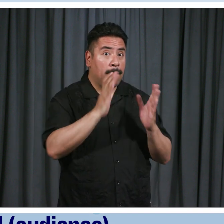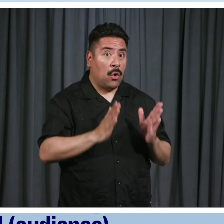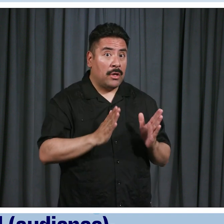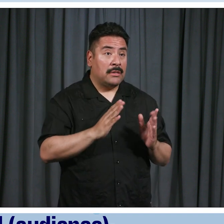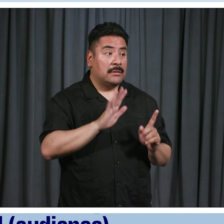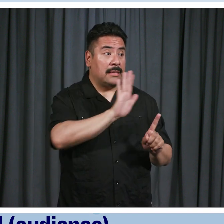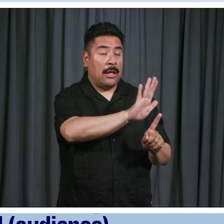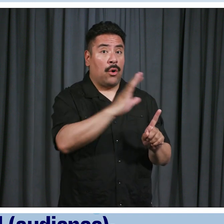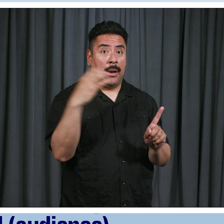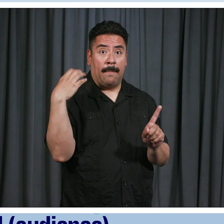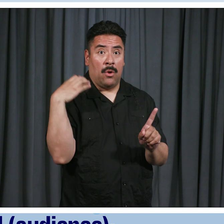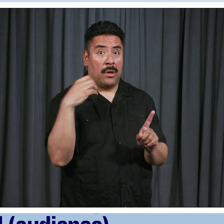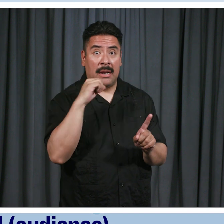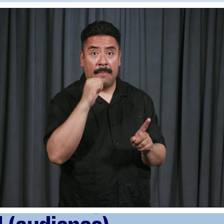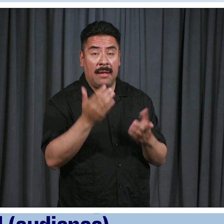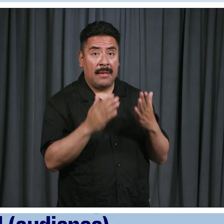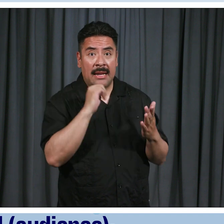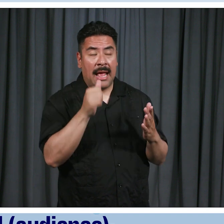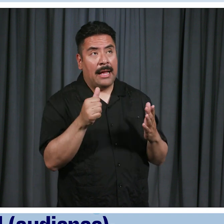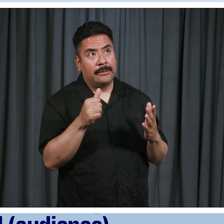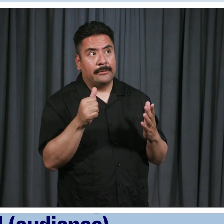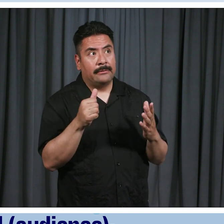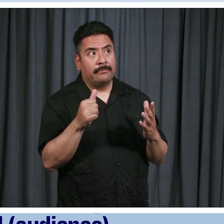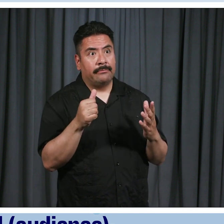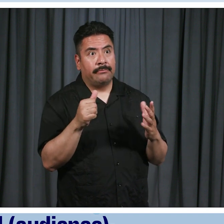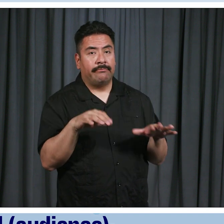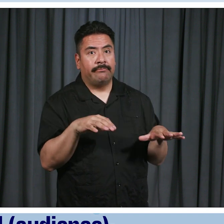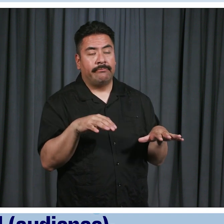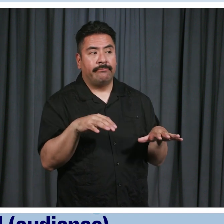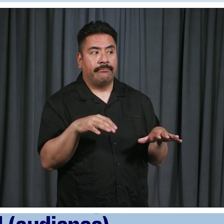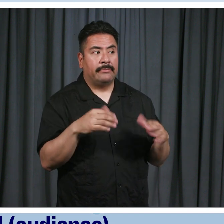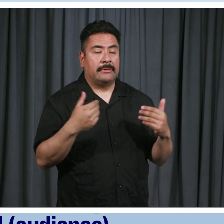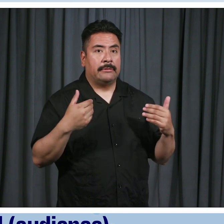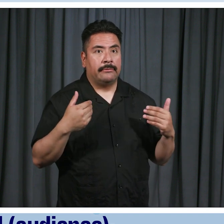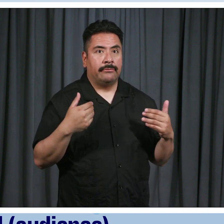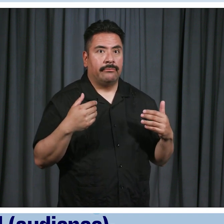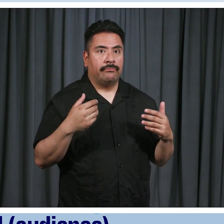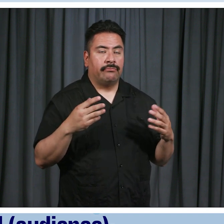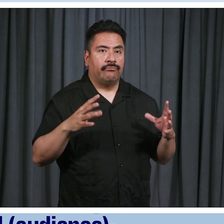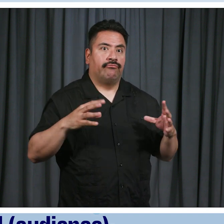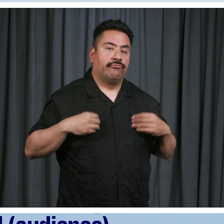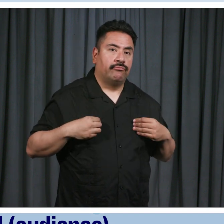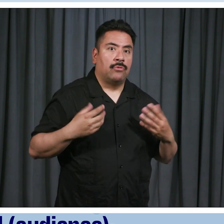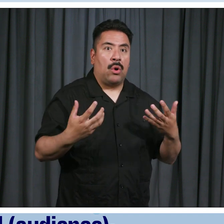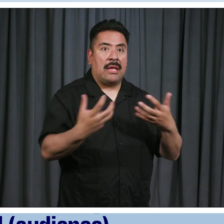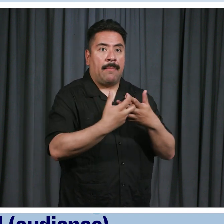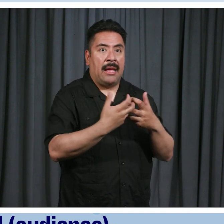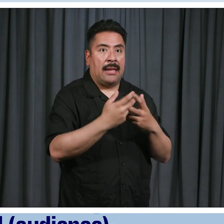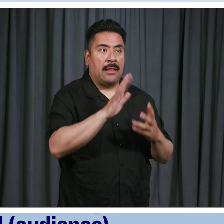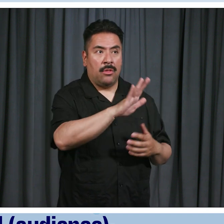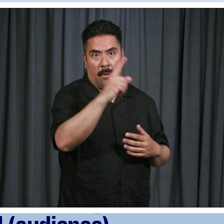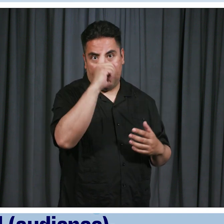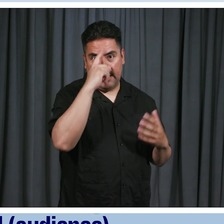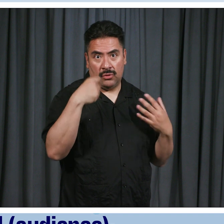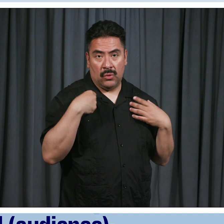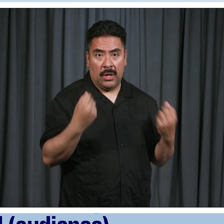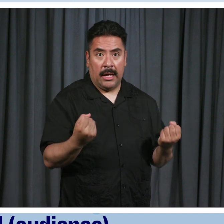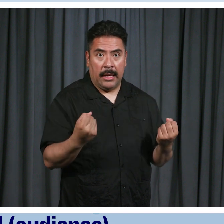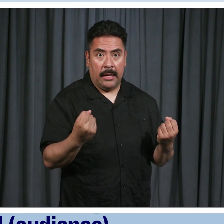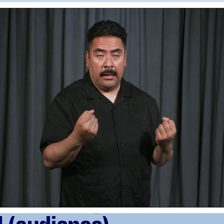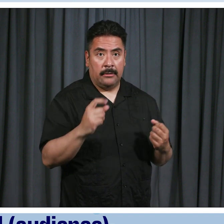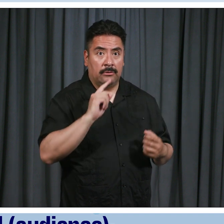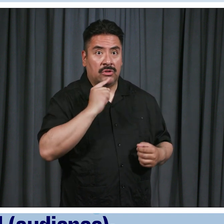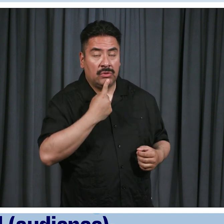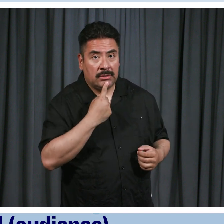employer may not be taking their mental illness seriously or accommodating them the way they could be?